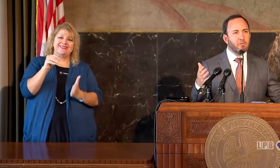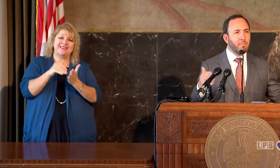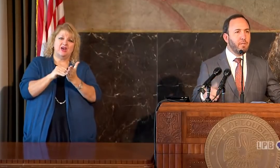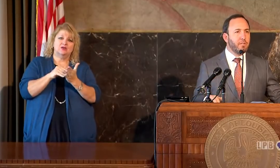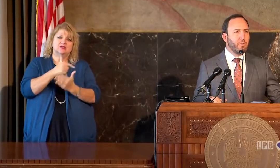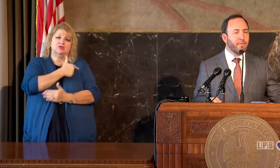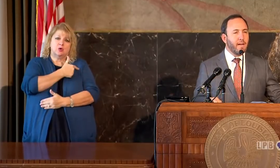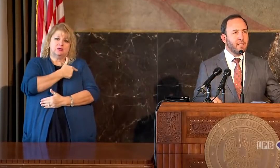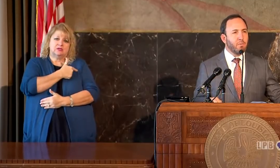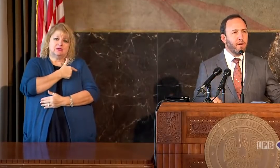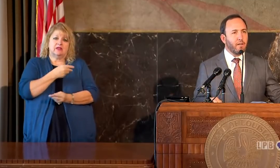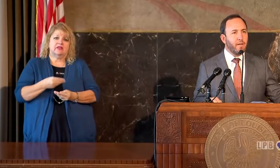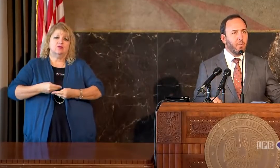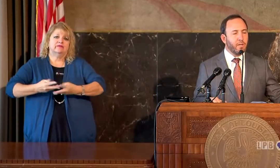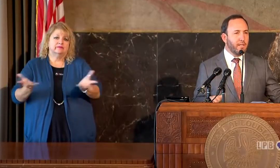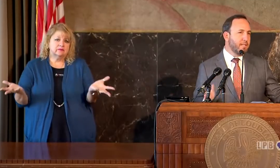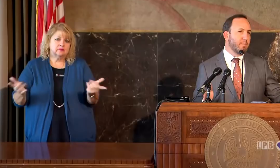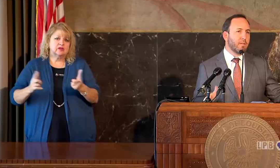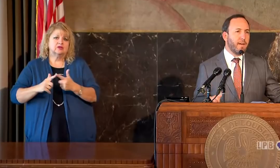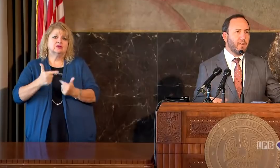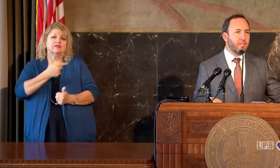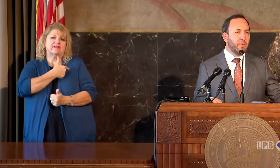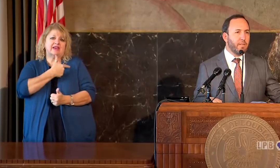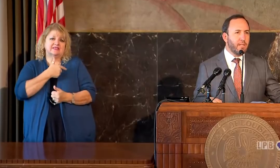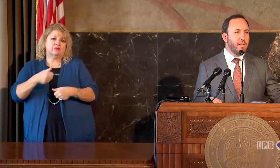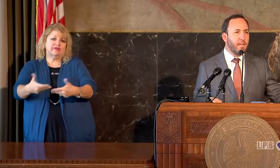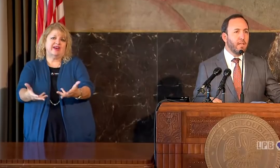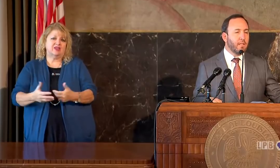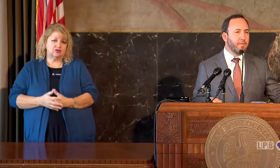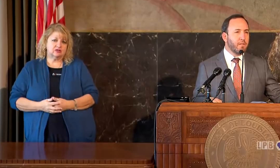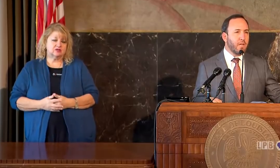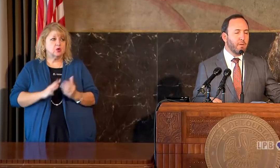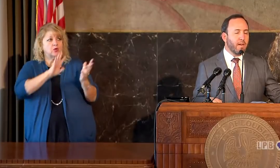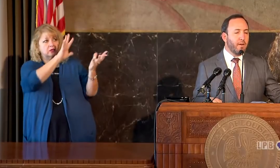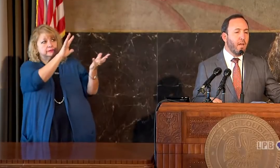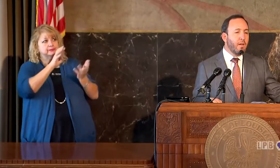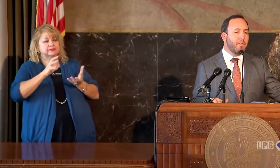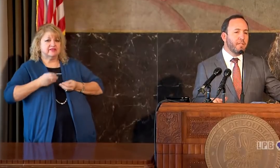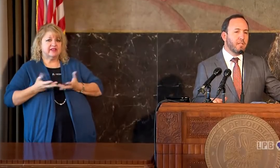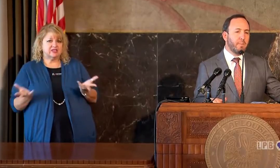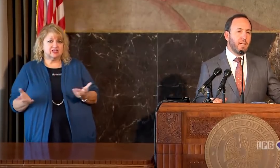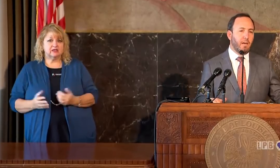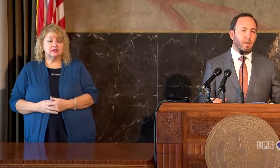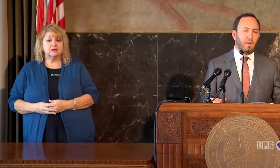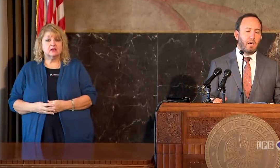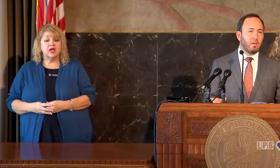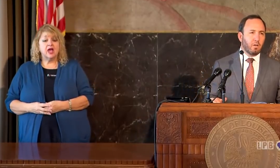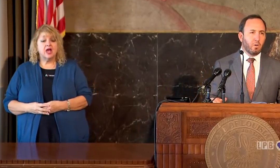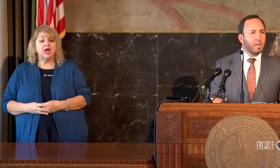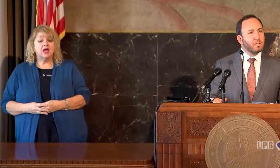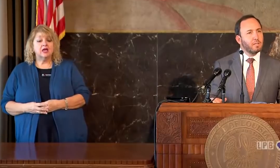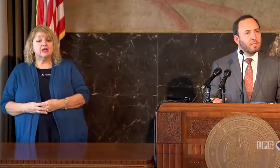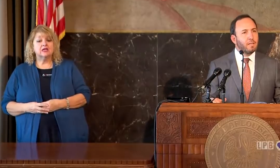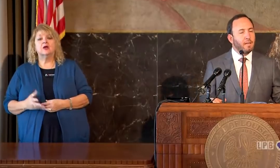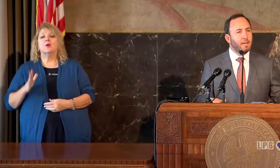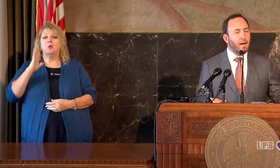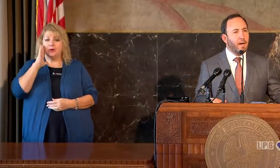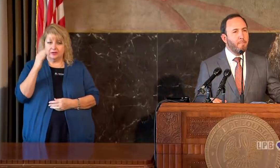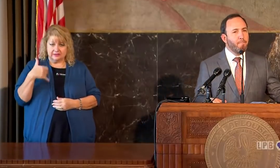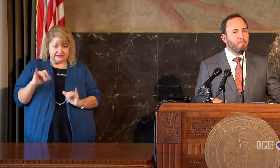we'll then distribute to our vaccine provider network in a similar fashion that we did the first time around. I think there's going to be a lot of